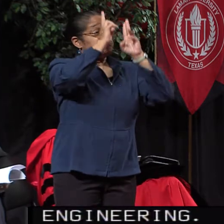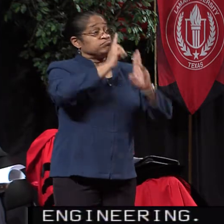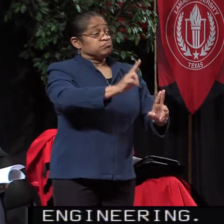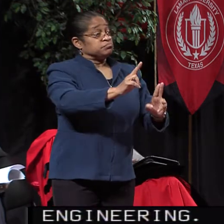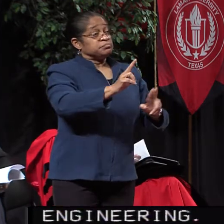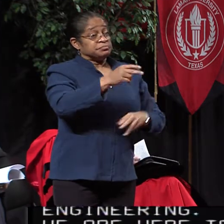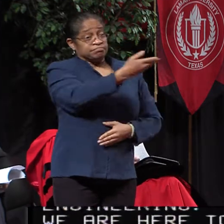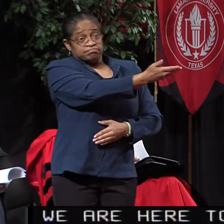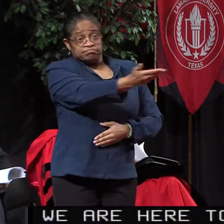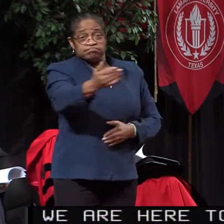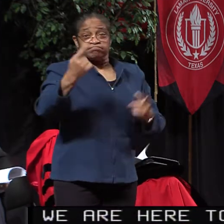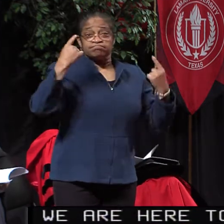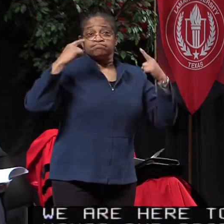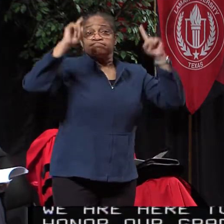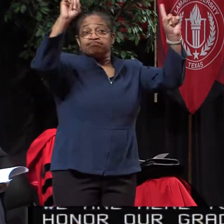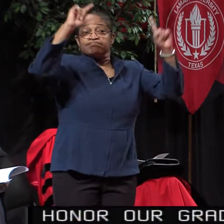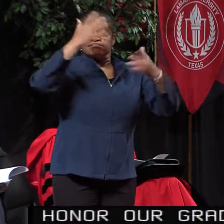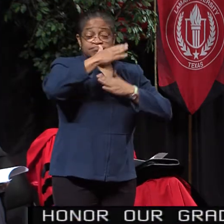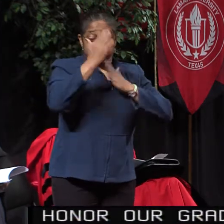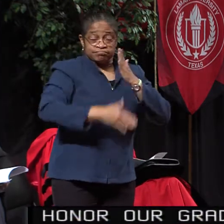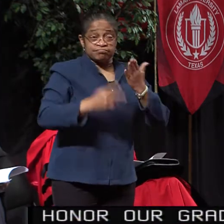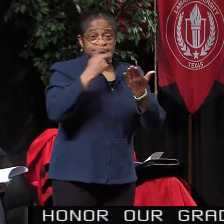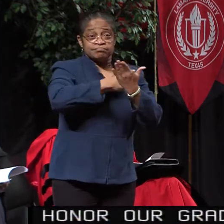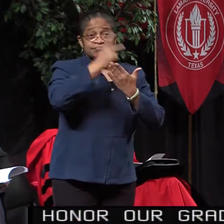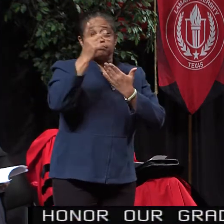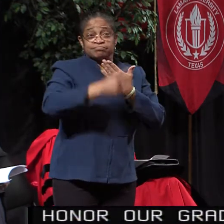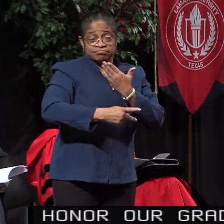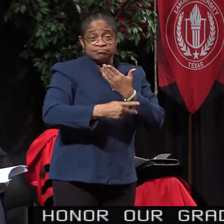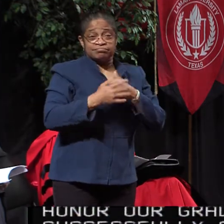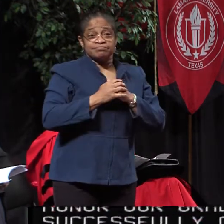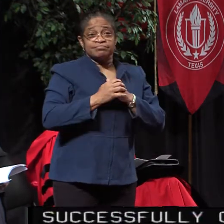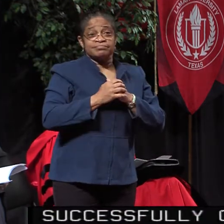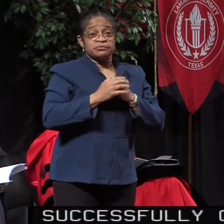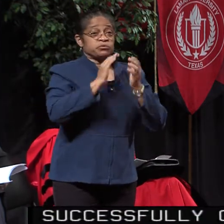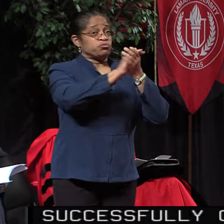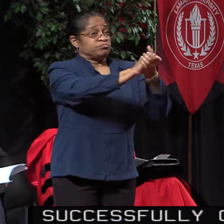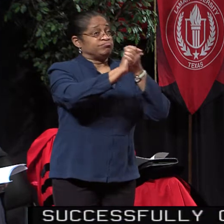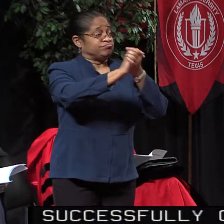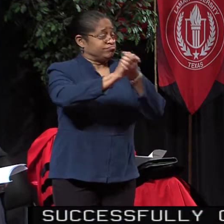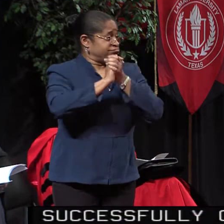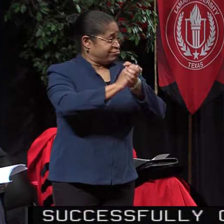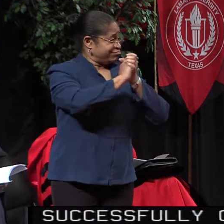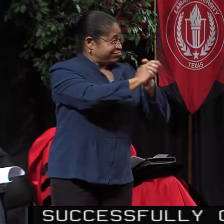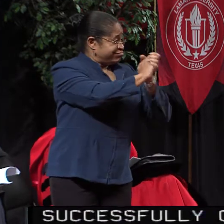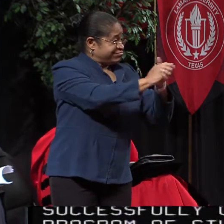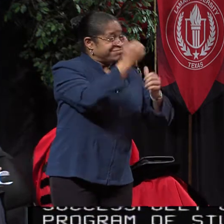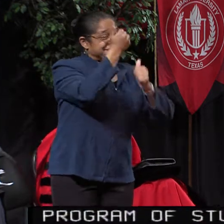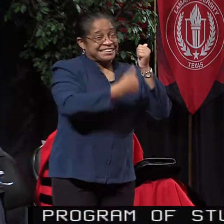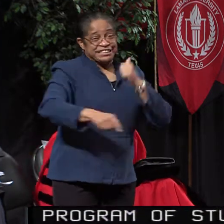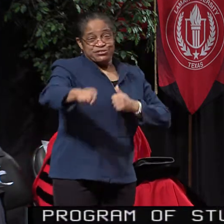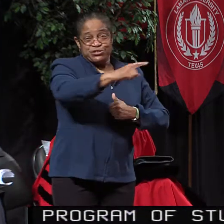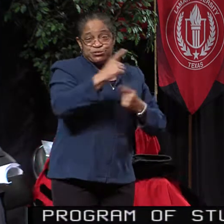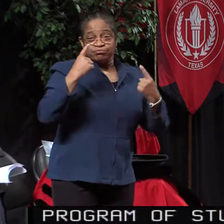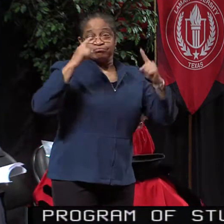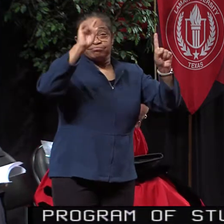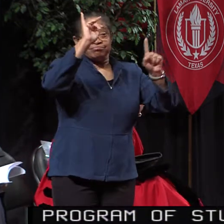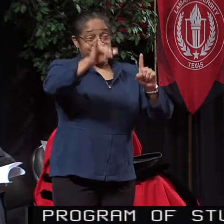for successfully completing the program of study. Congratulations to each of you for achieving your goal.